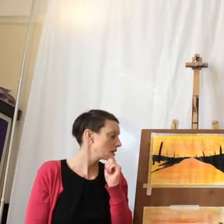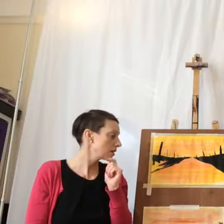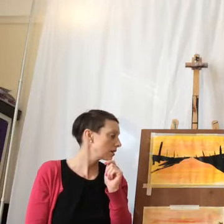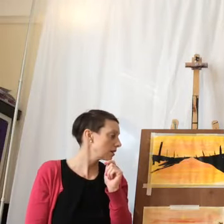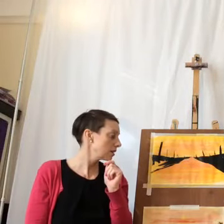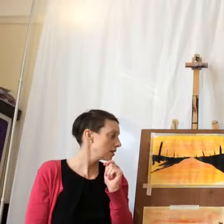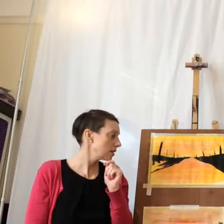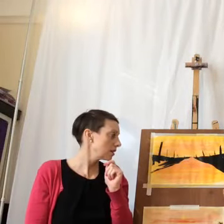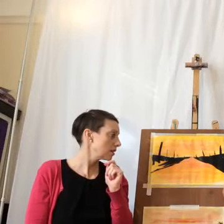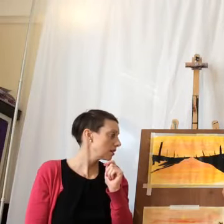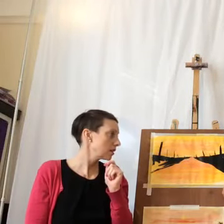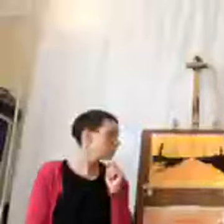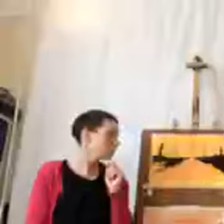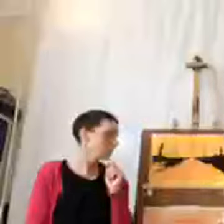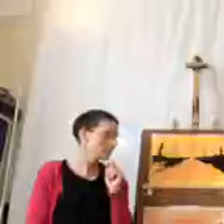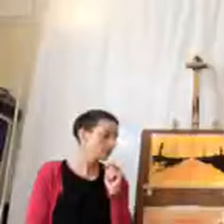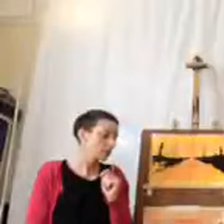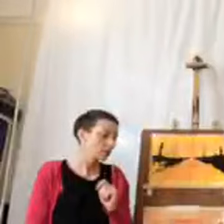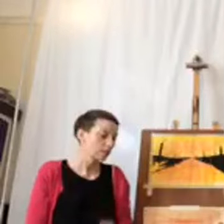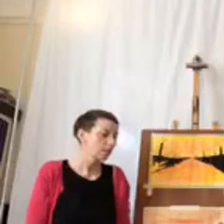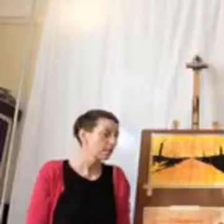little,